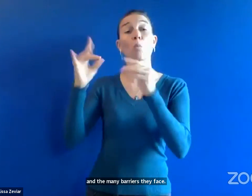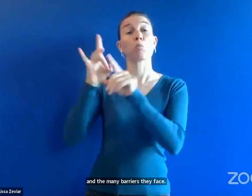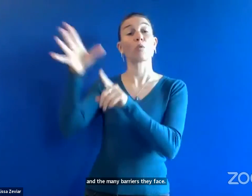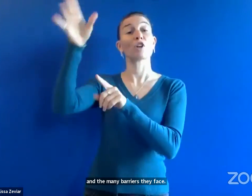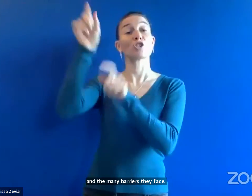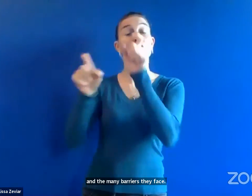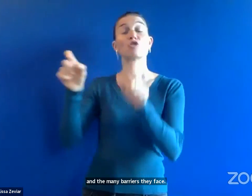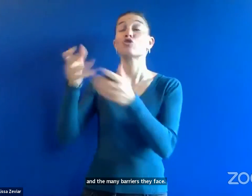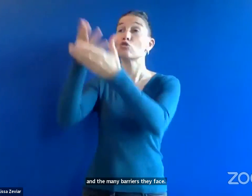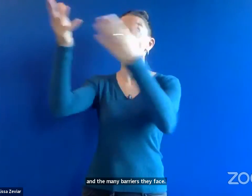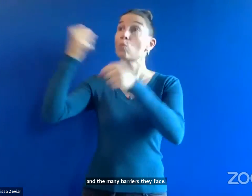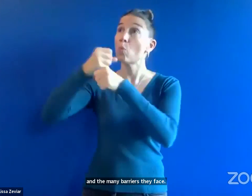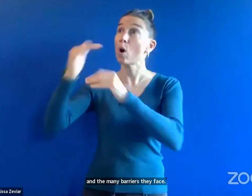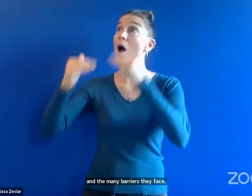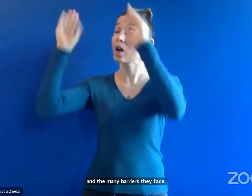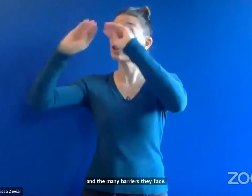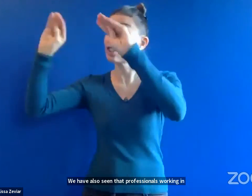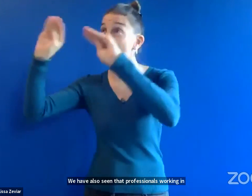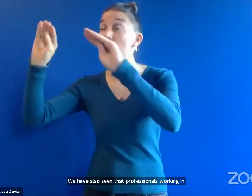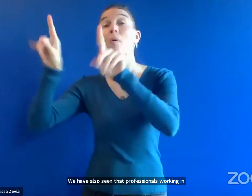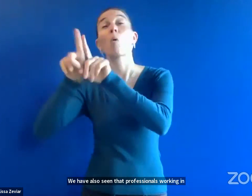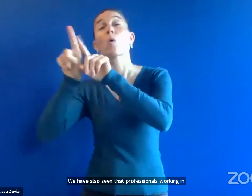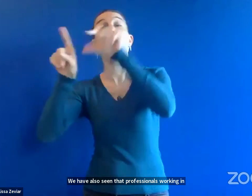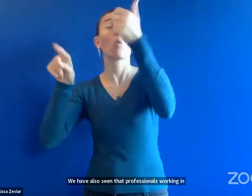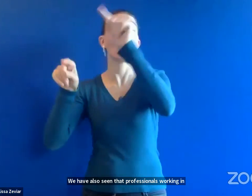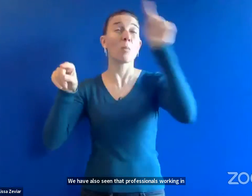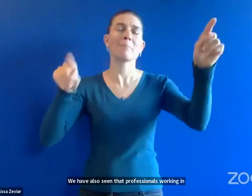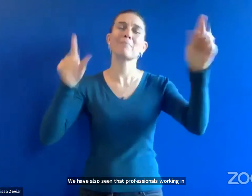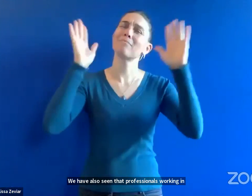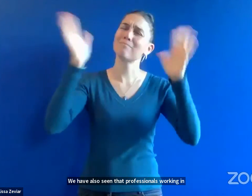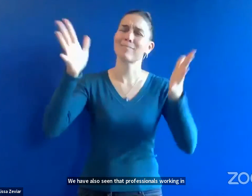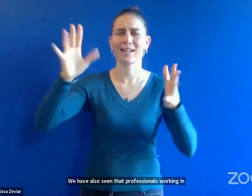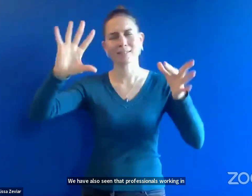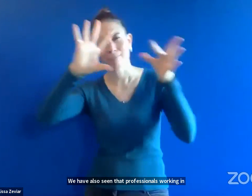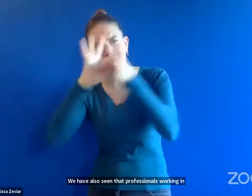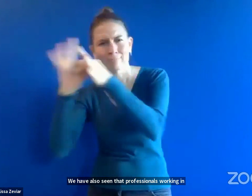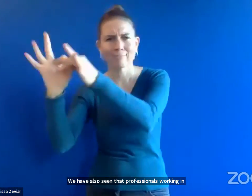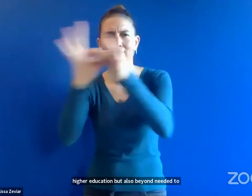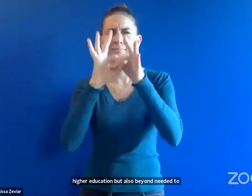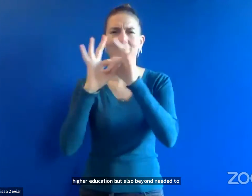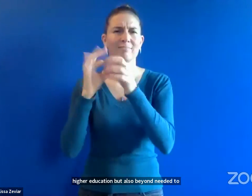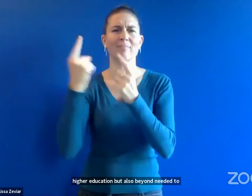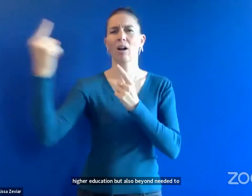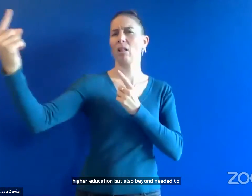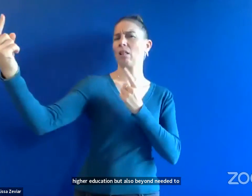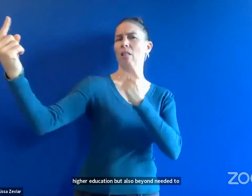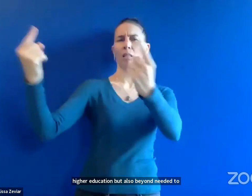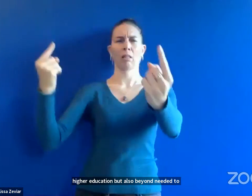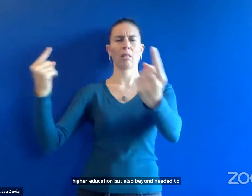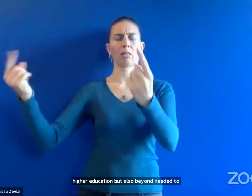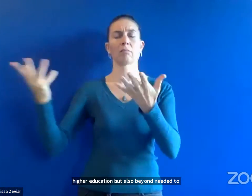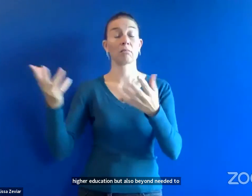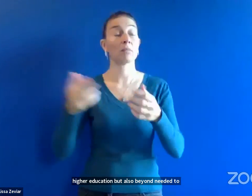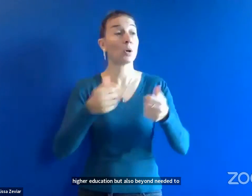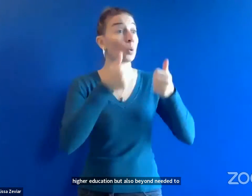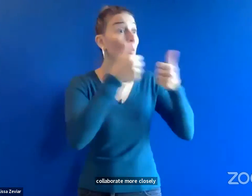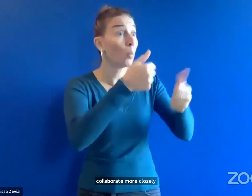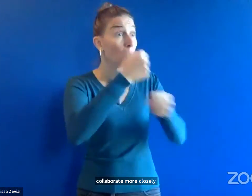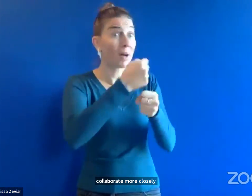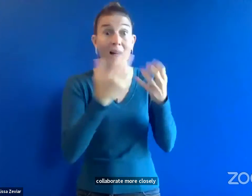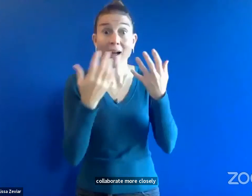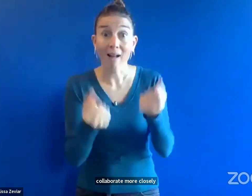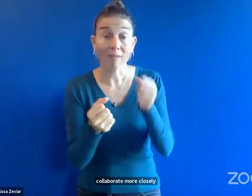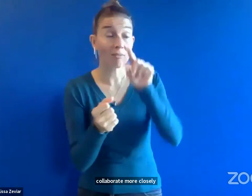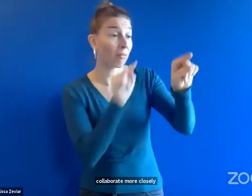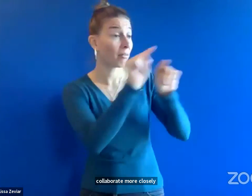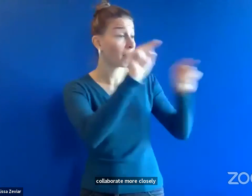beyond, need to collaborate more closely, and that there are solutions and good practices out there. We